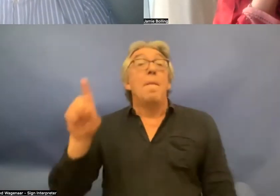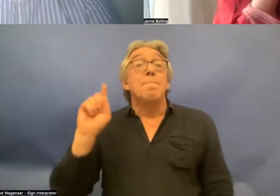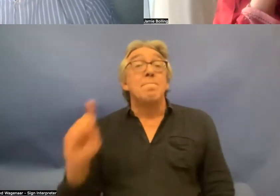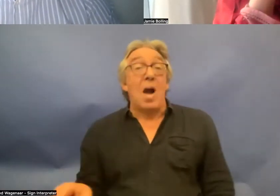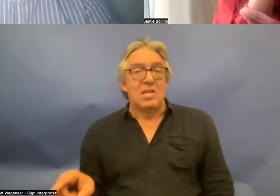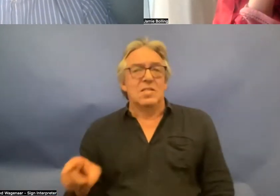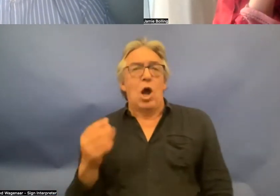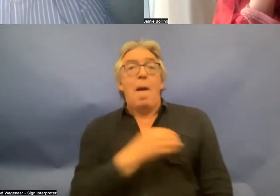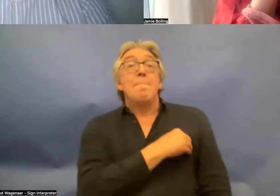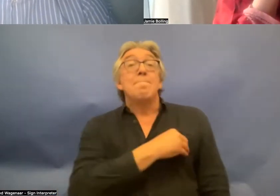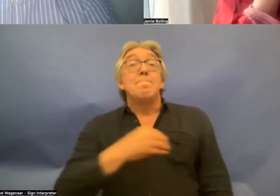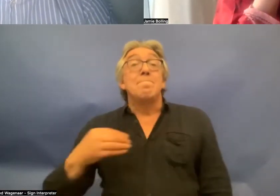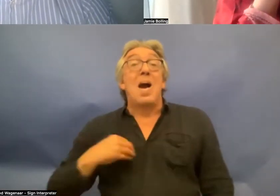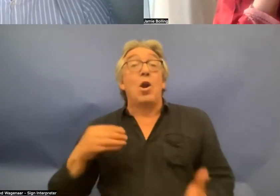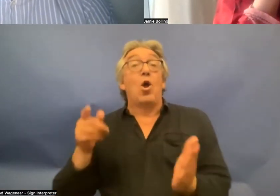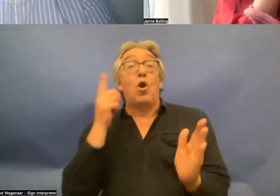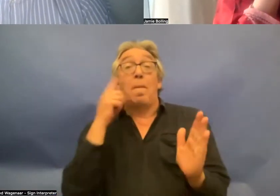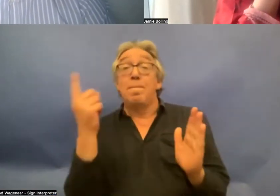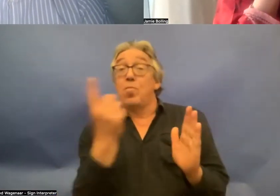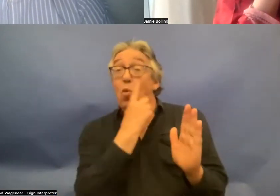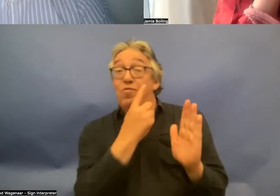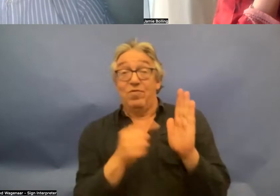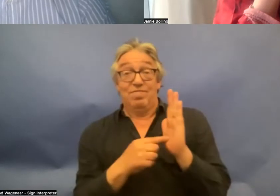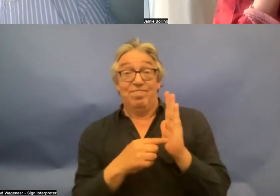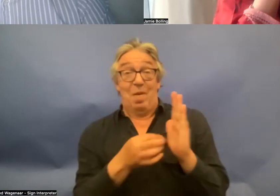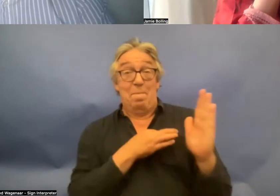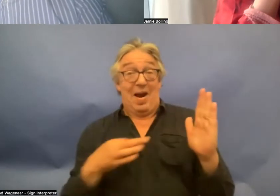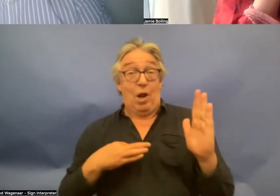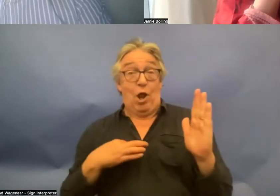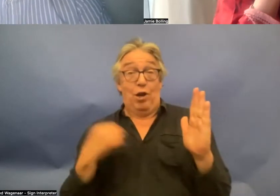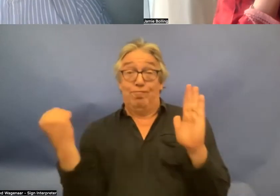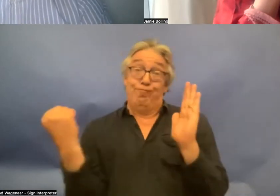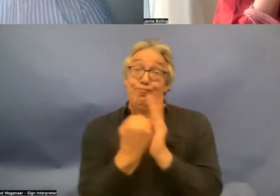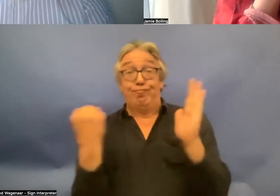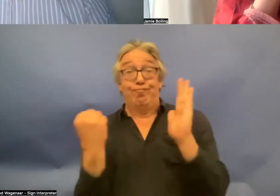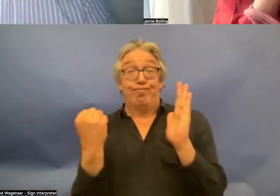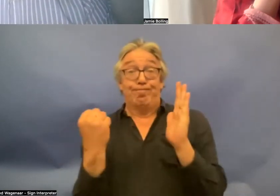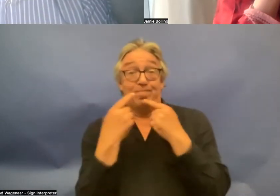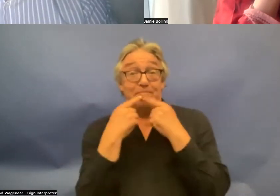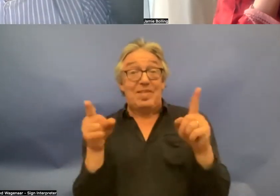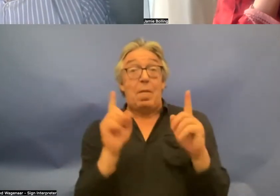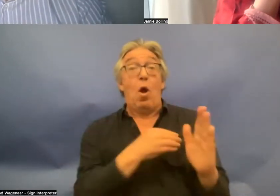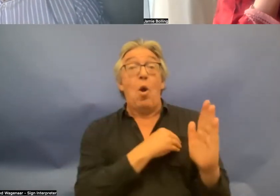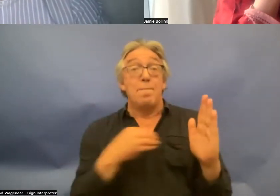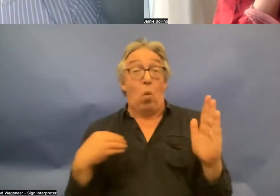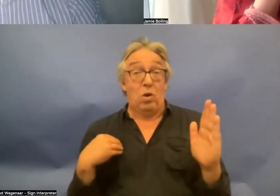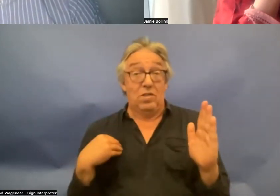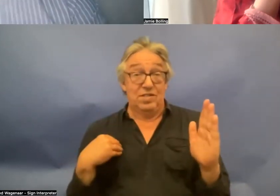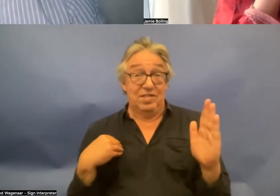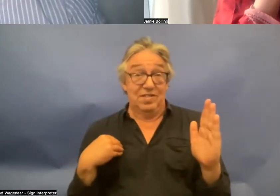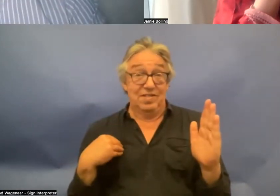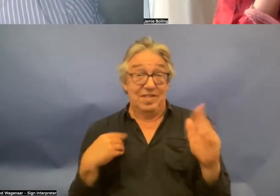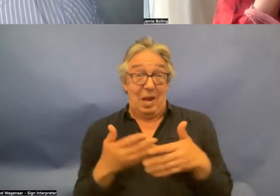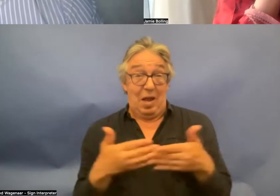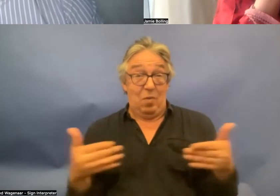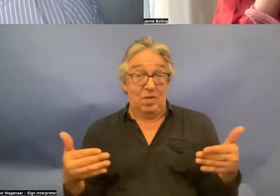in Polish or sworn translated or given by a Polish physician, and the